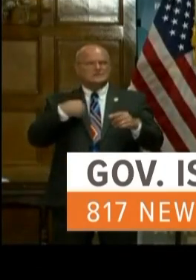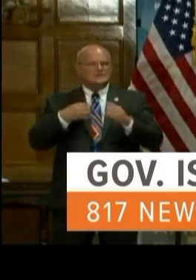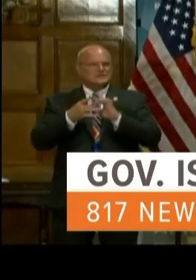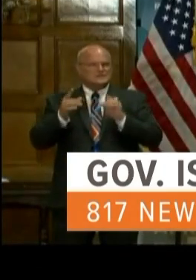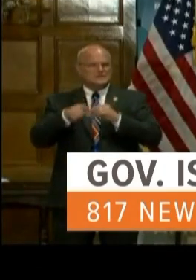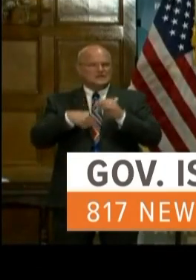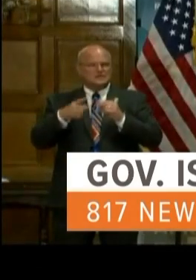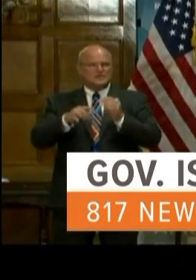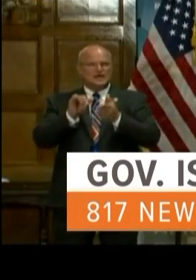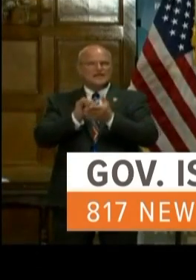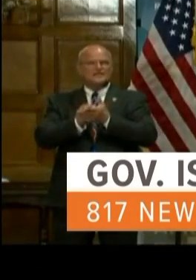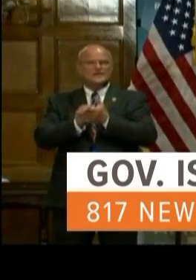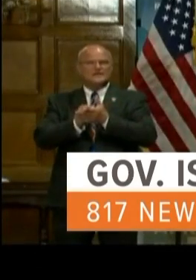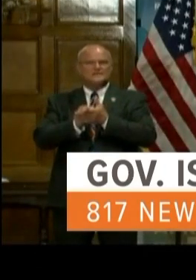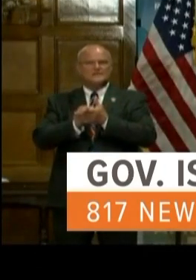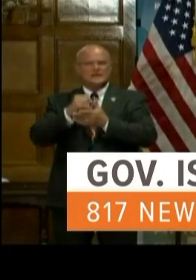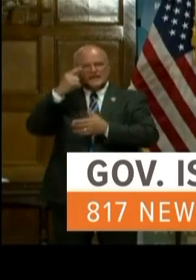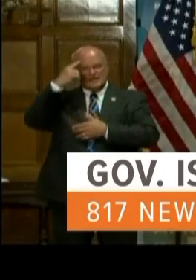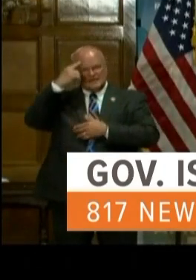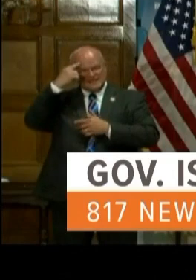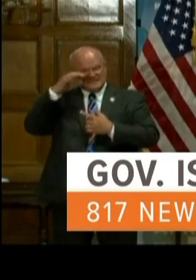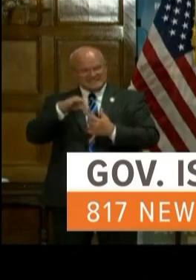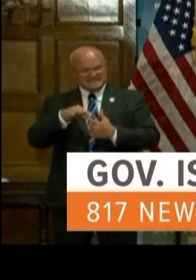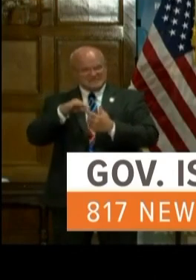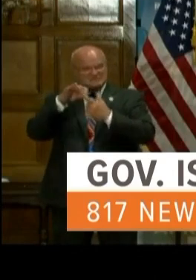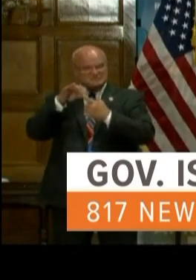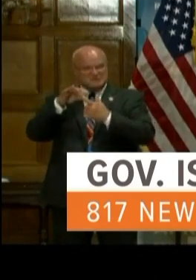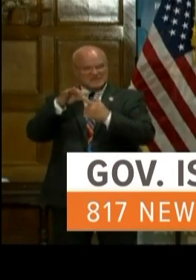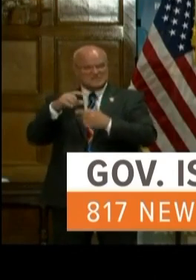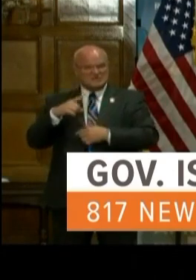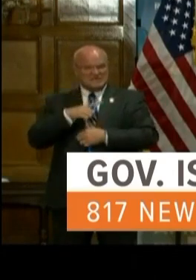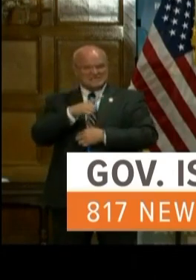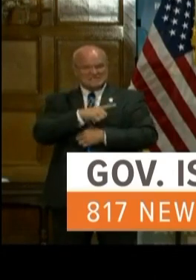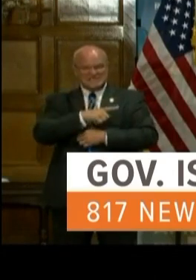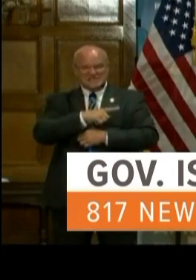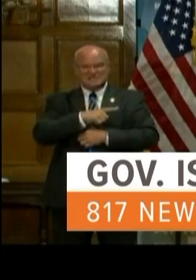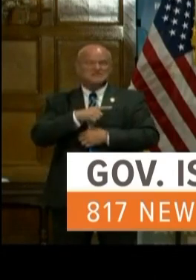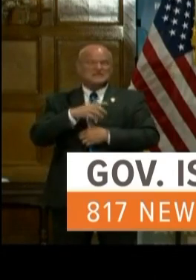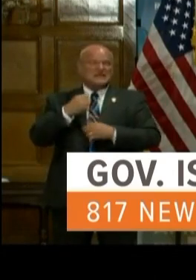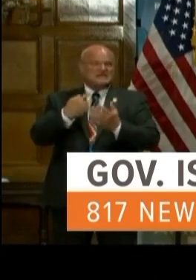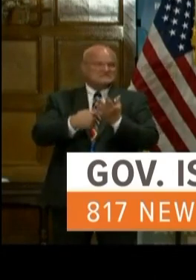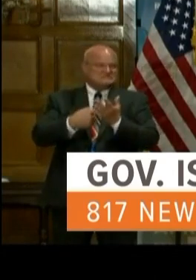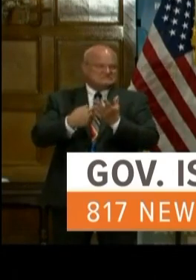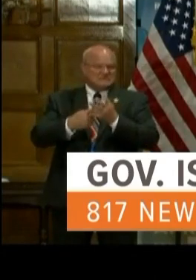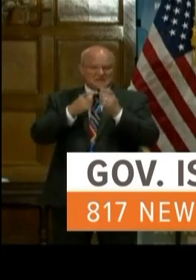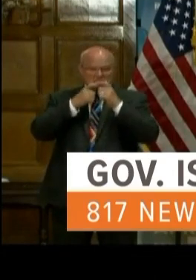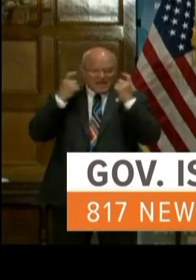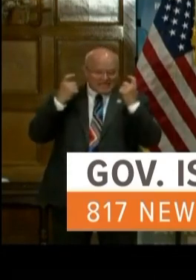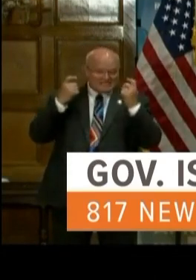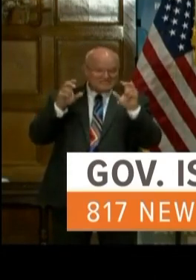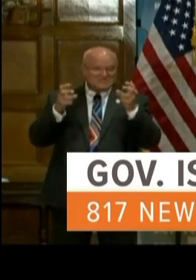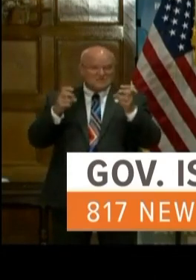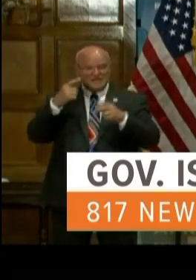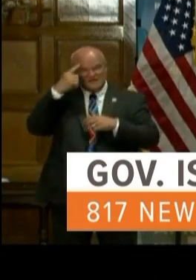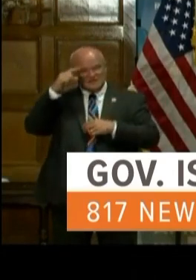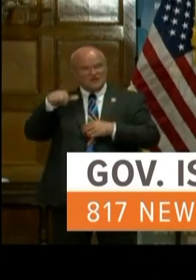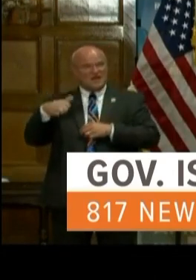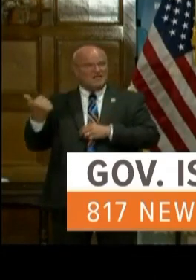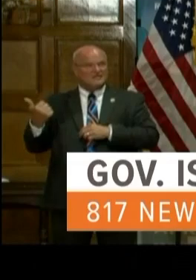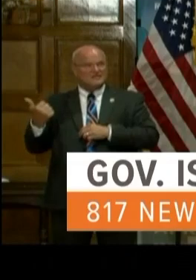said that he thinks there should be a special session of the legislature to decide on the mask issue and also for